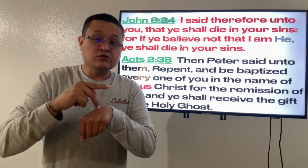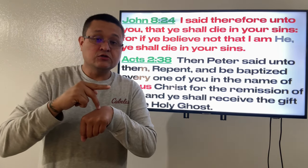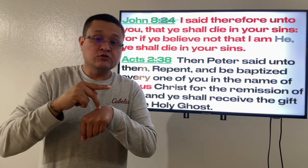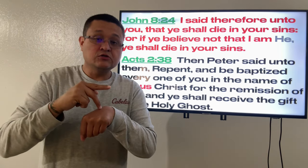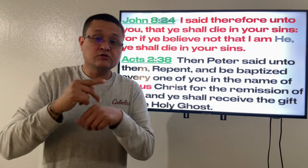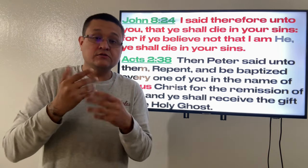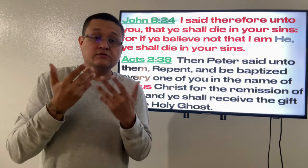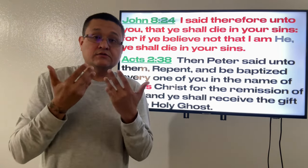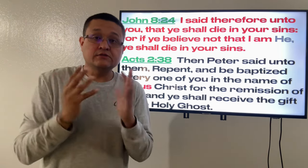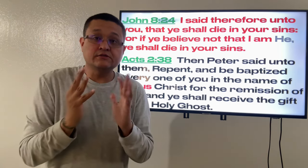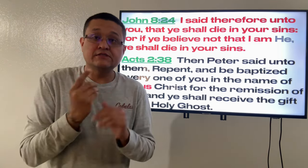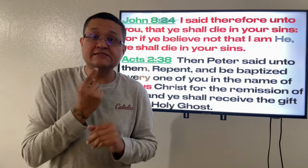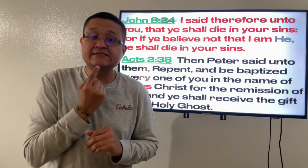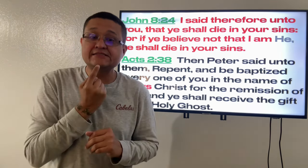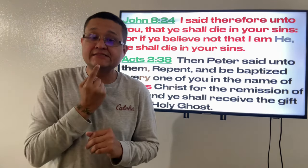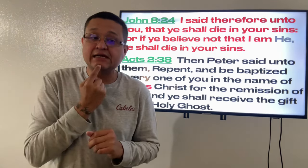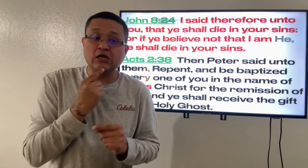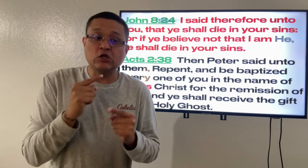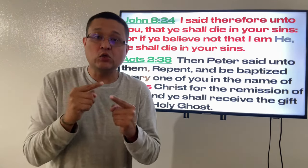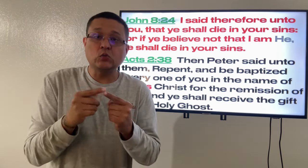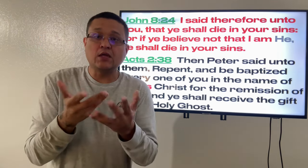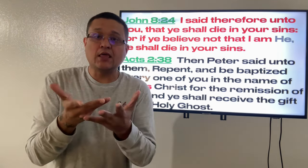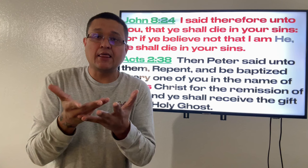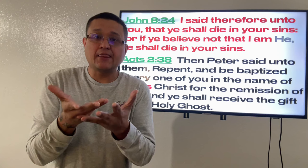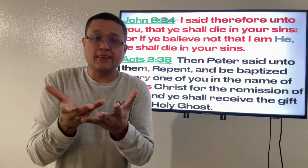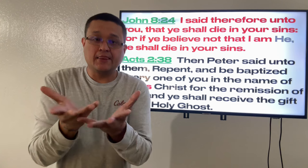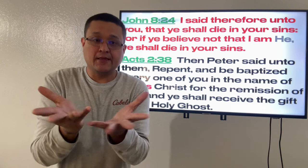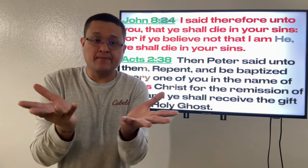It says, Then Peter said unto them,